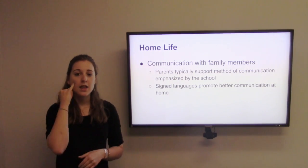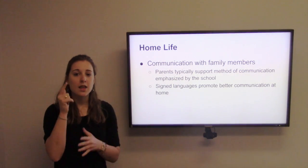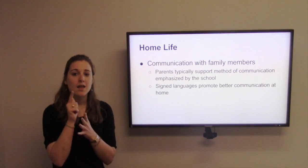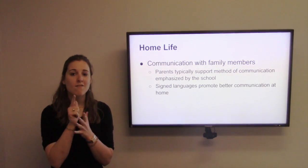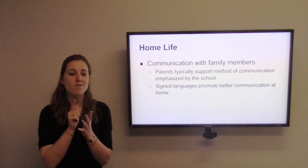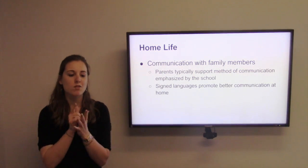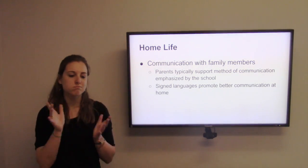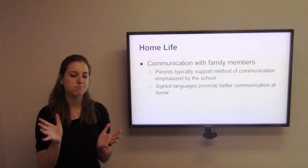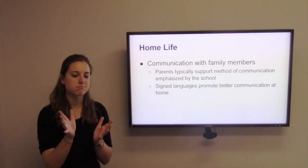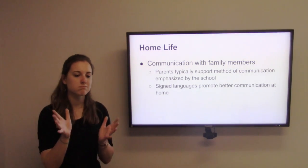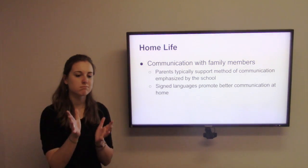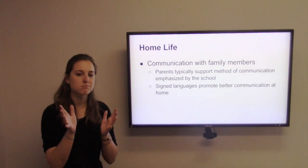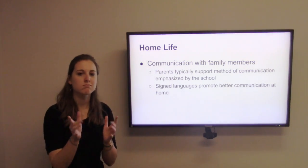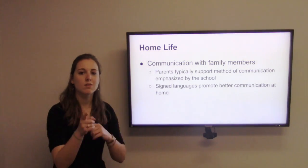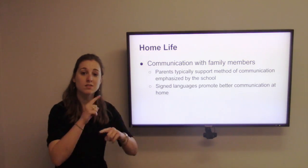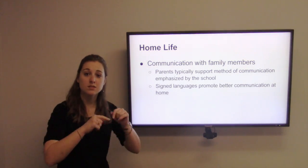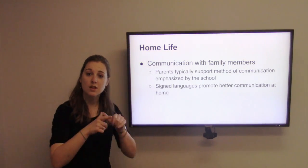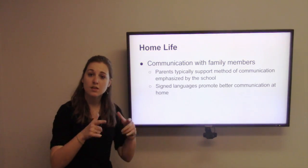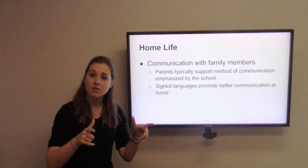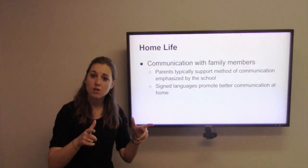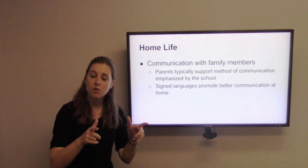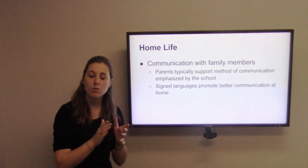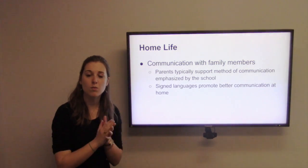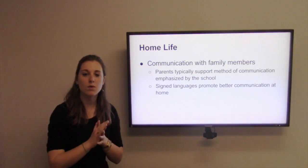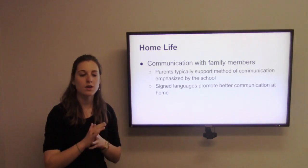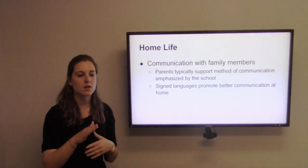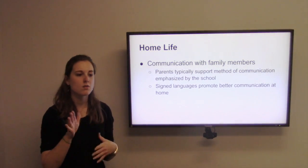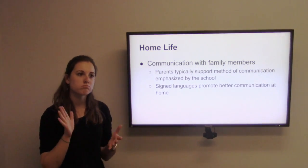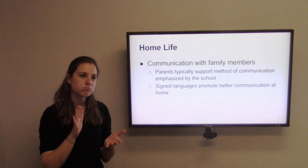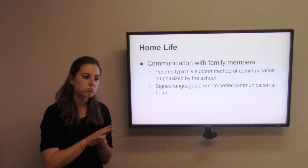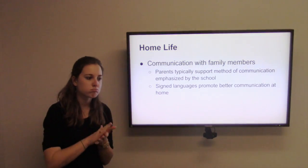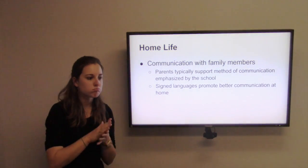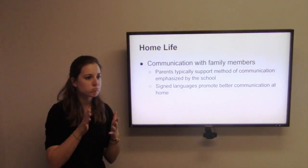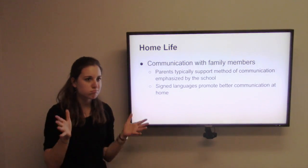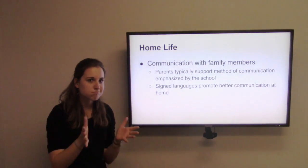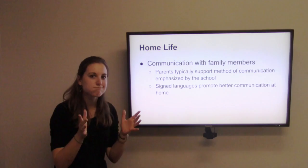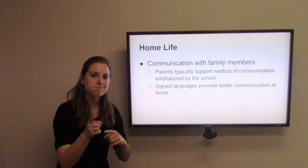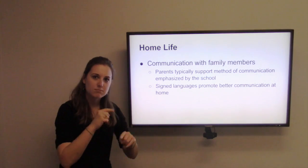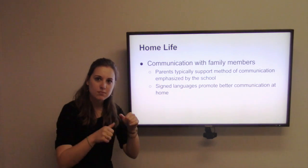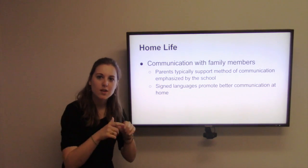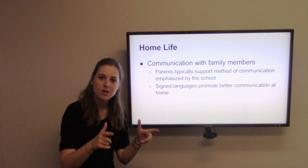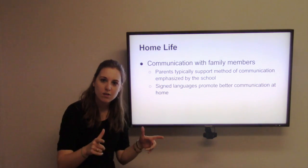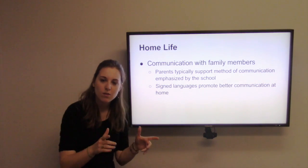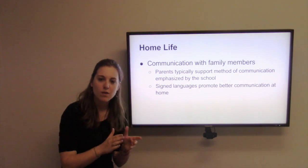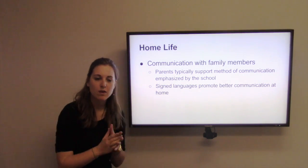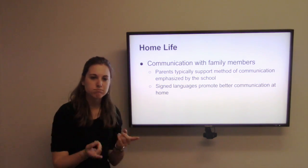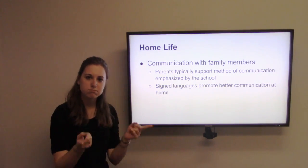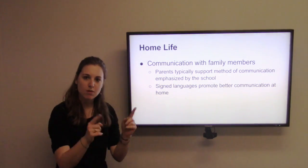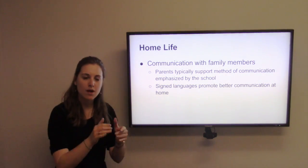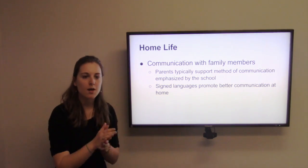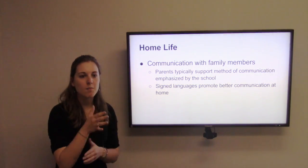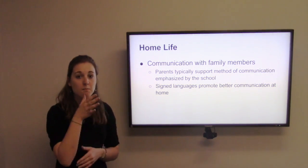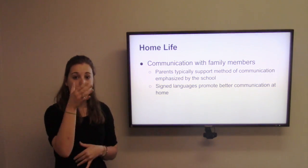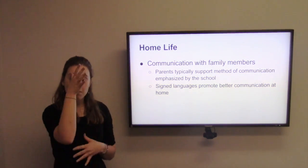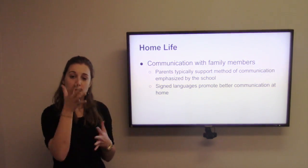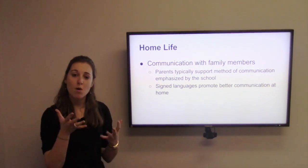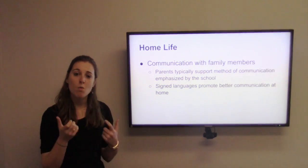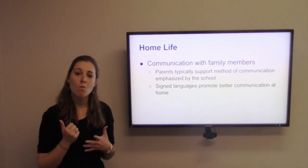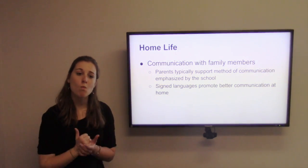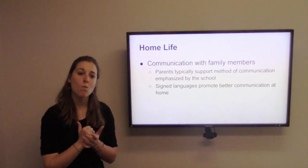If the law supports sign language, schools tend to support sign language. Then, at home,